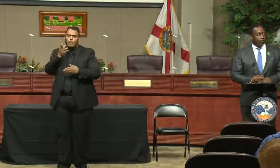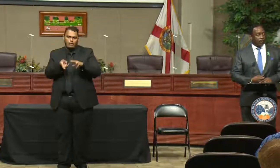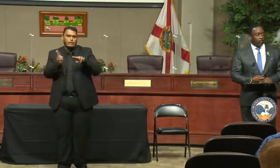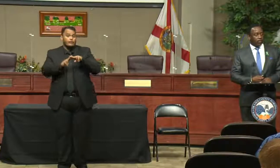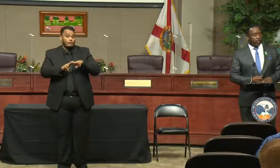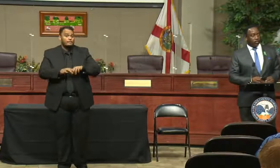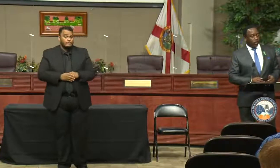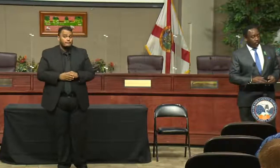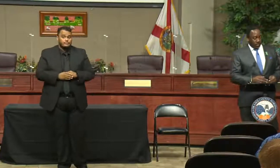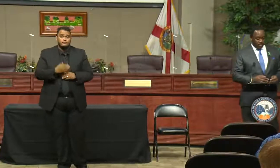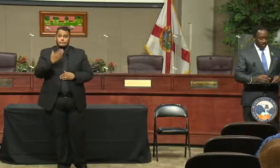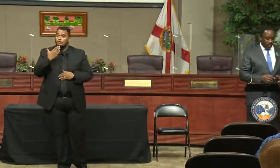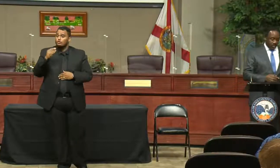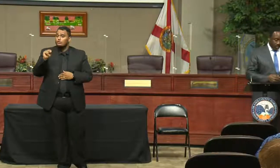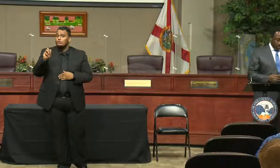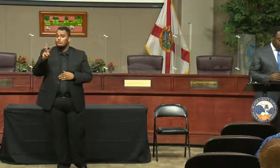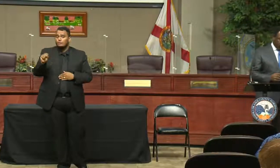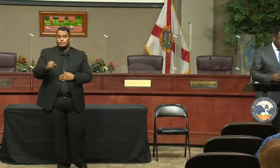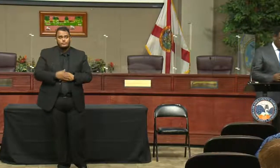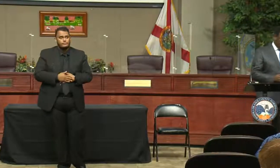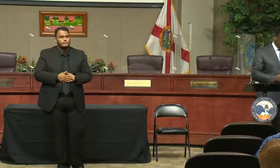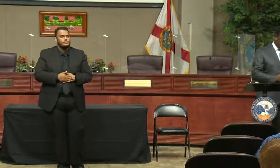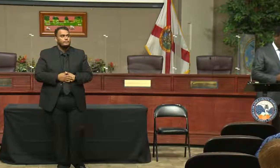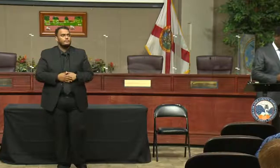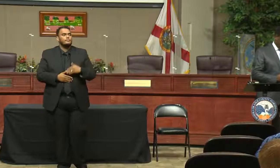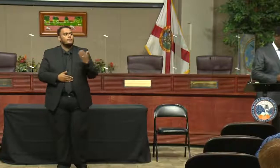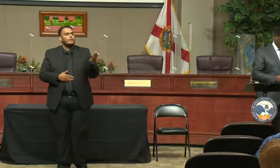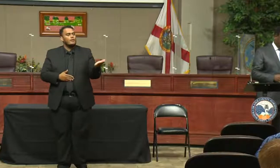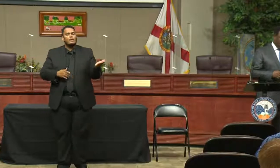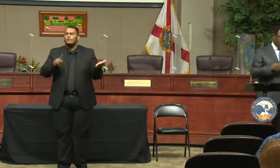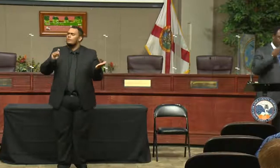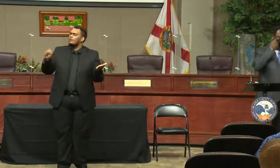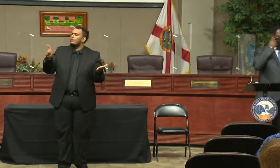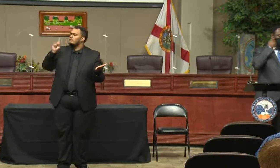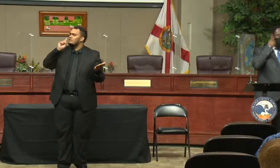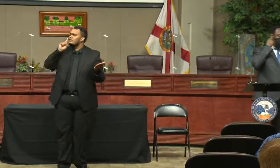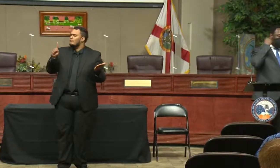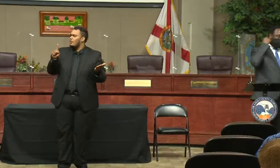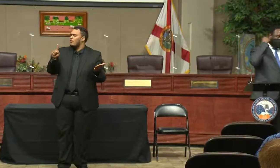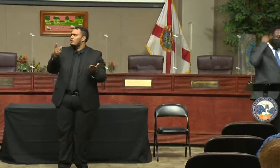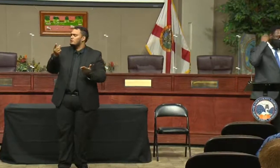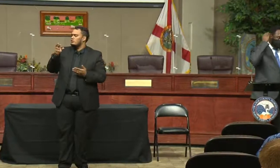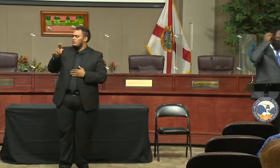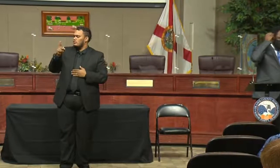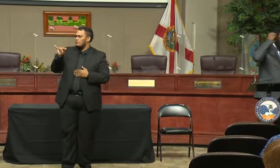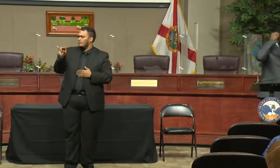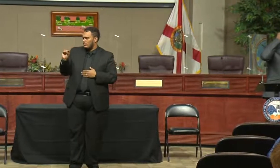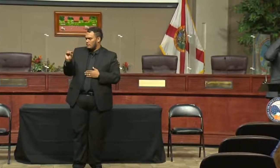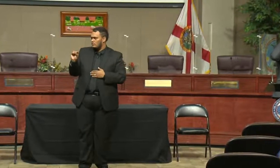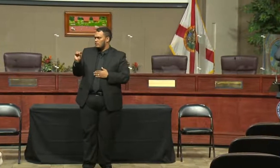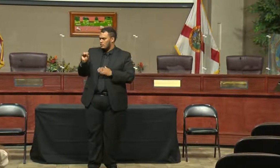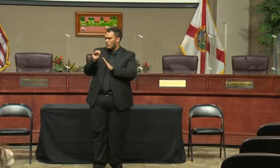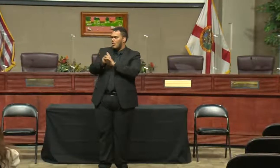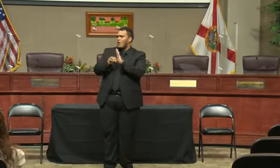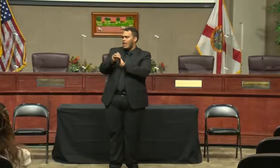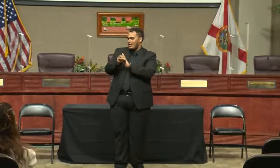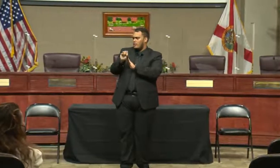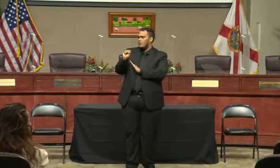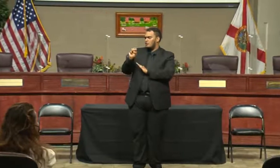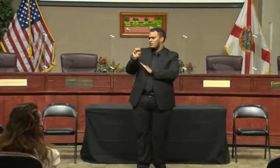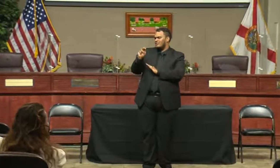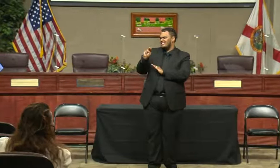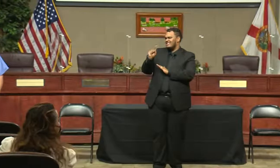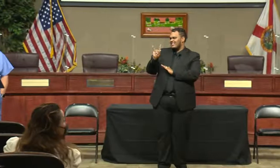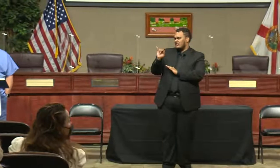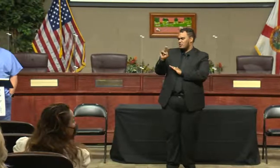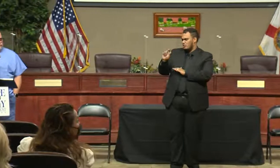This next question comes in from Grace Tui from the Orlando Sentinel for you, Dr. Pino. Her question reads, what is the county's vaccination plan for inmates at the